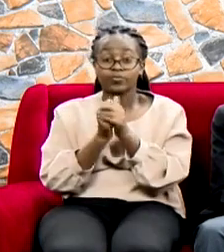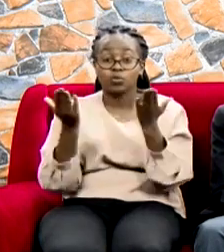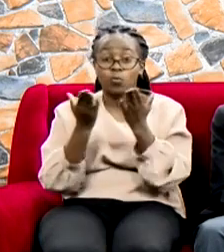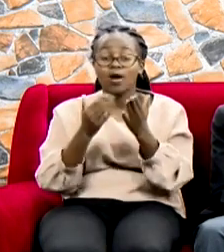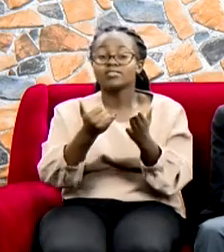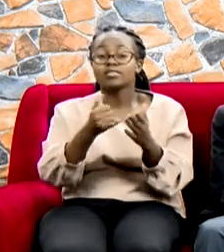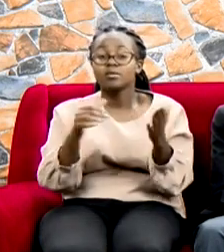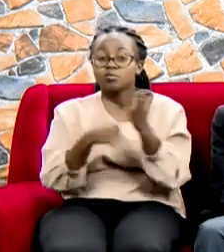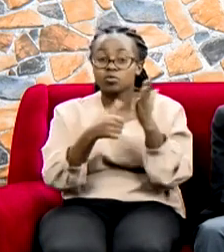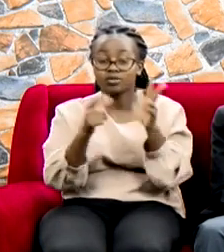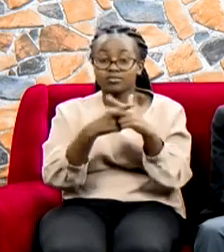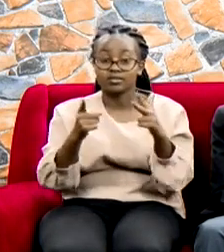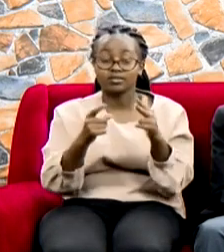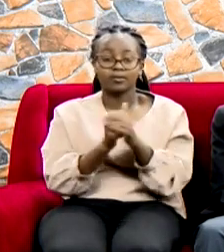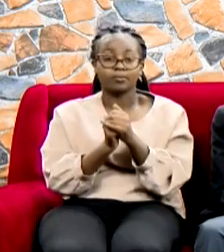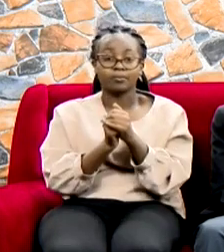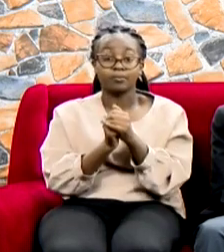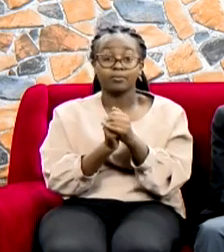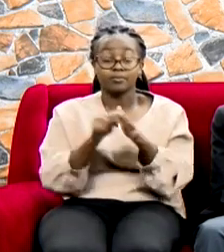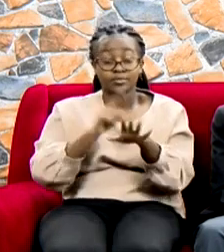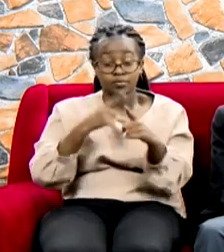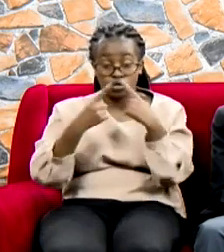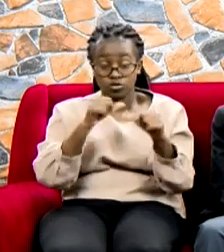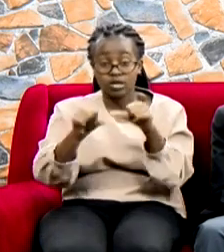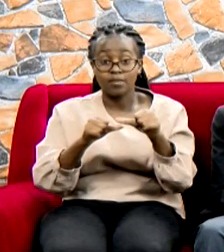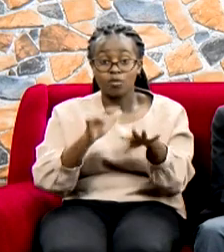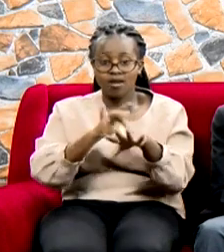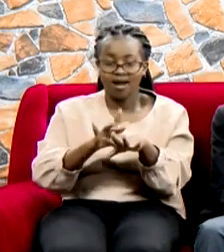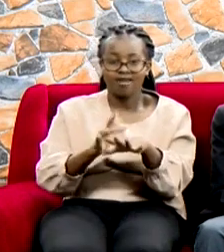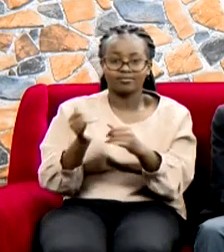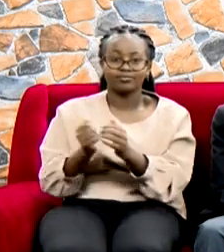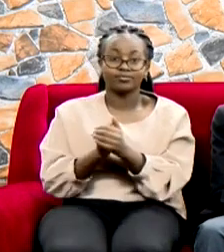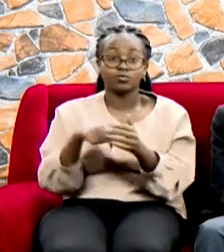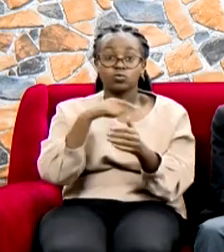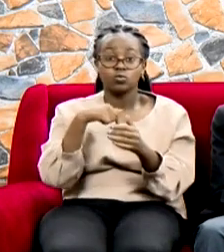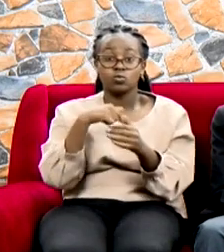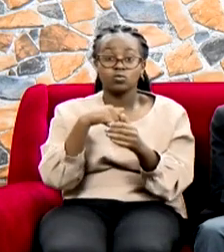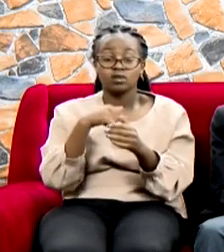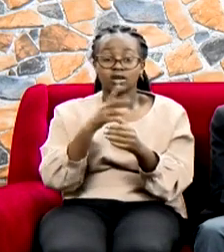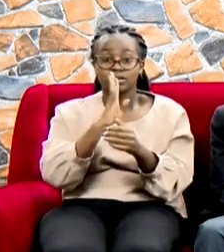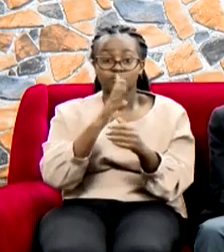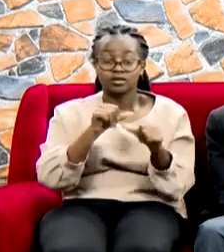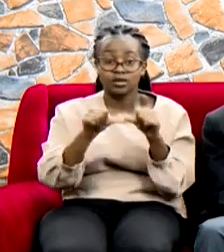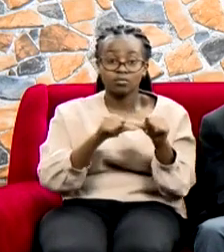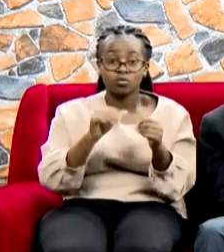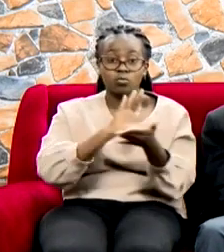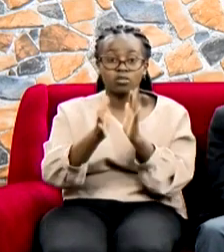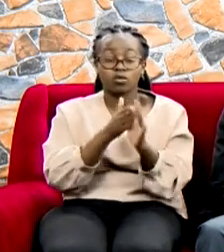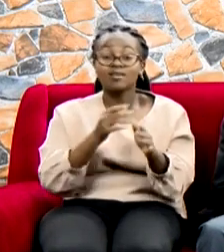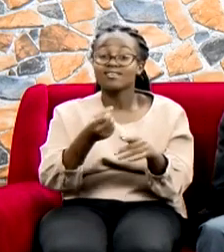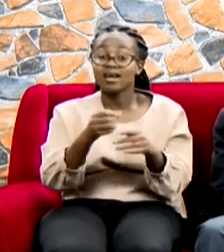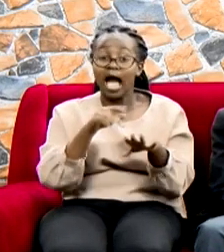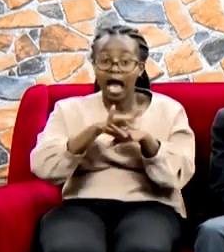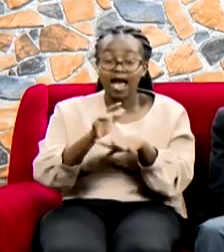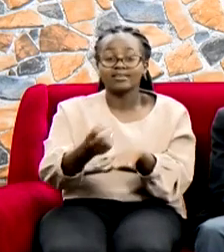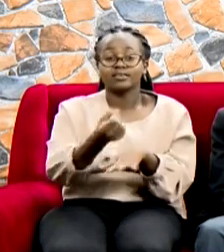the problem started. So when we talk of early intervention, we can't talk about early intervention without early